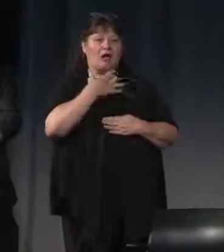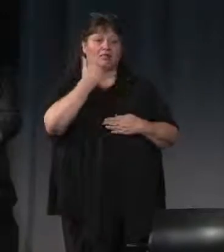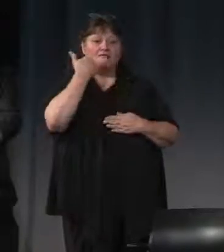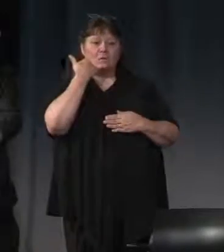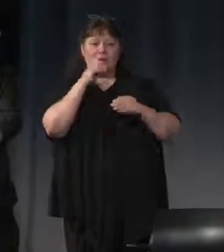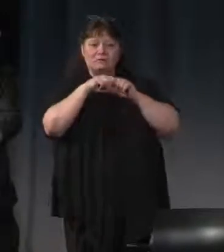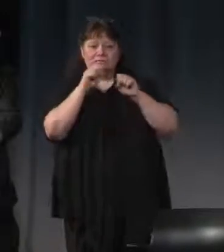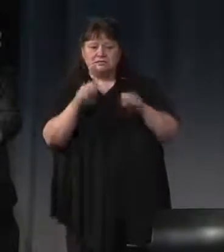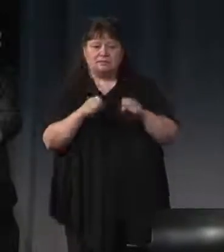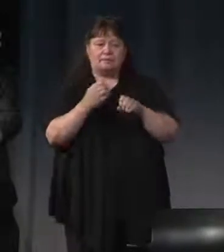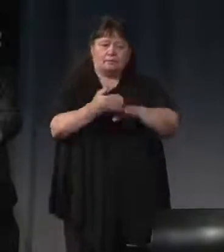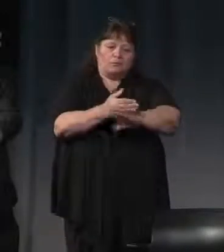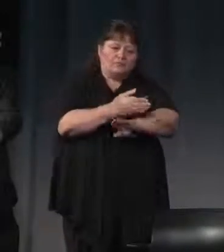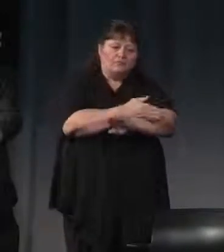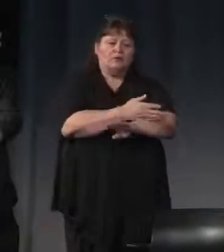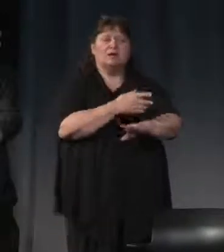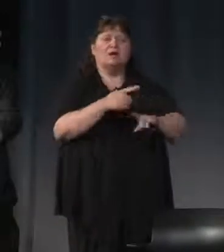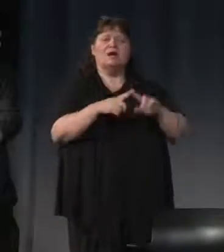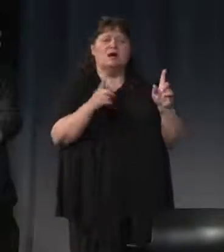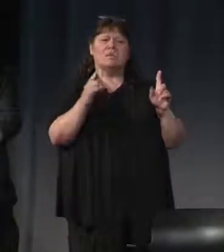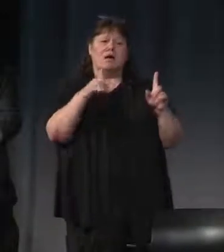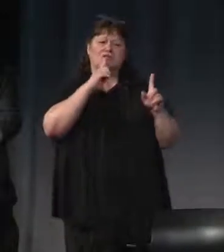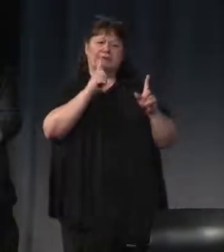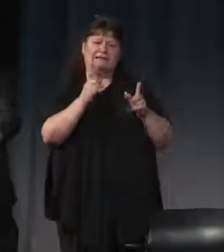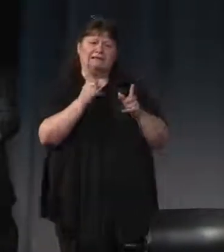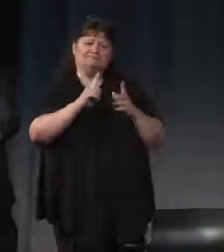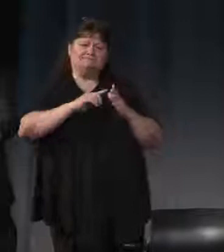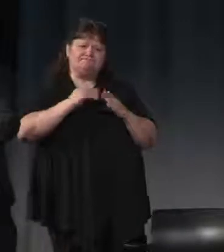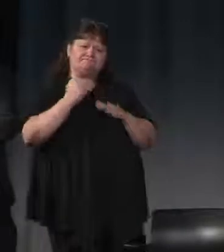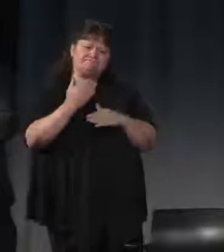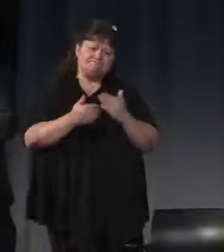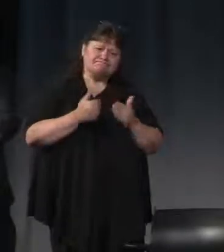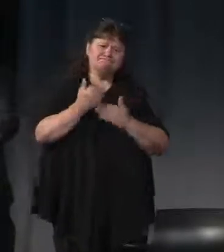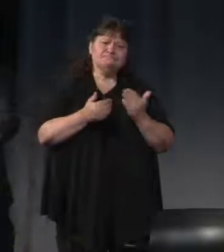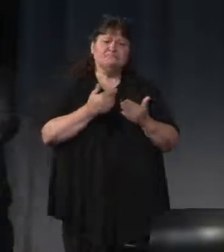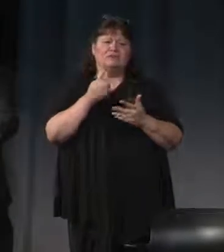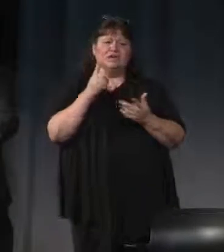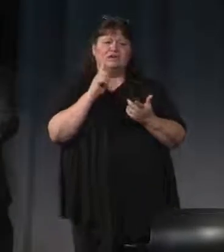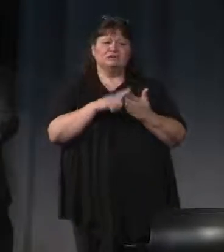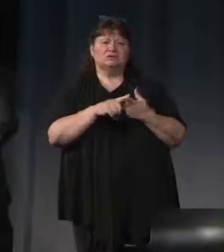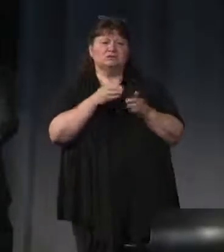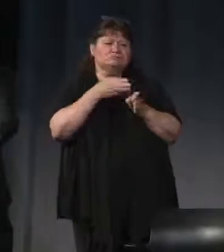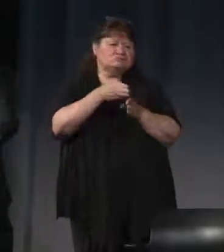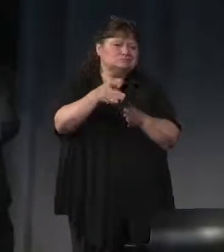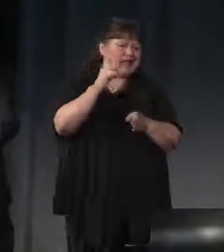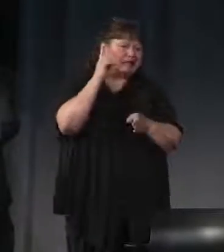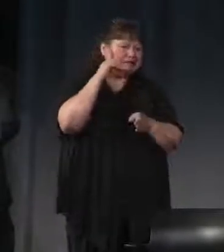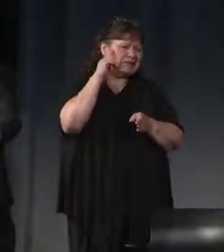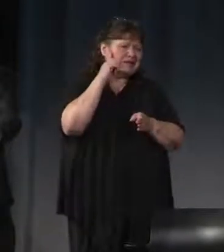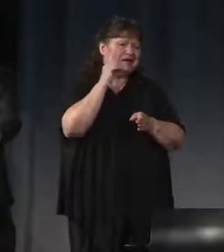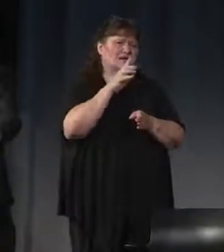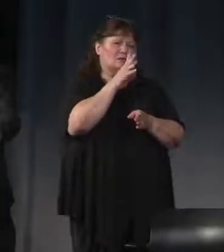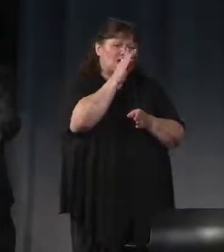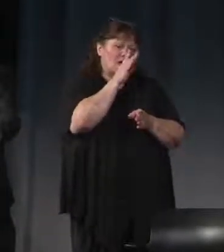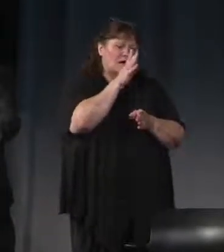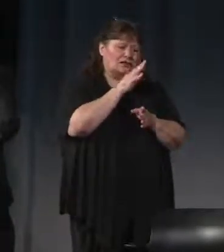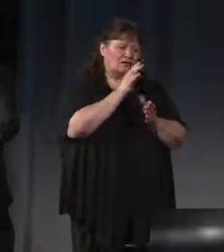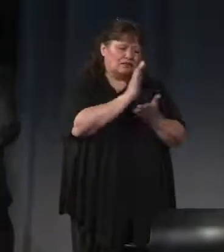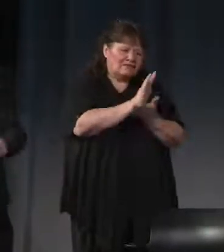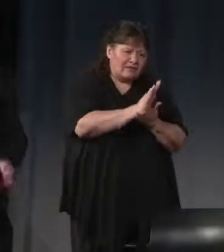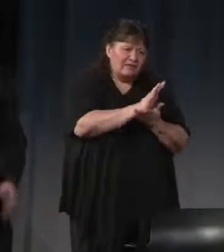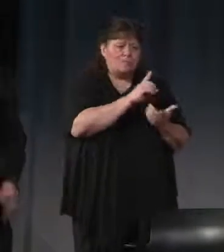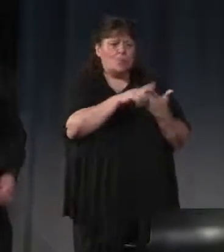in return, but that moved into domains like sound film or experimental music. I